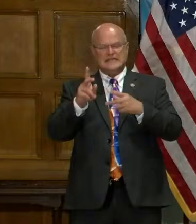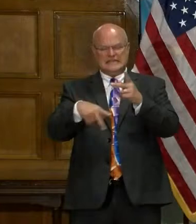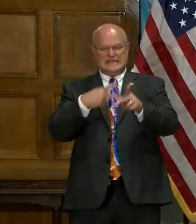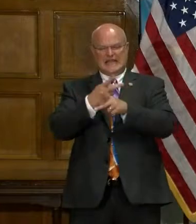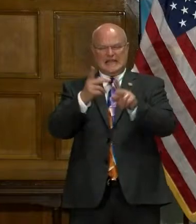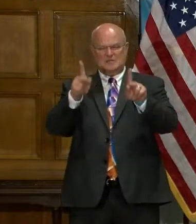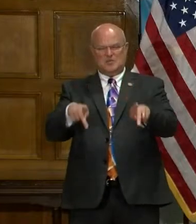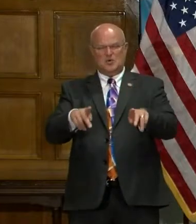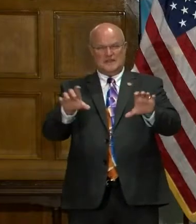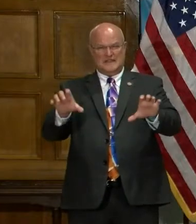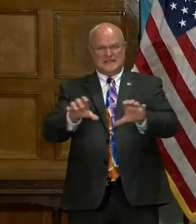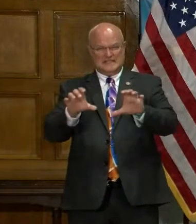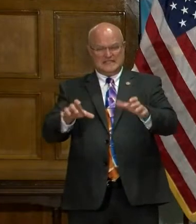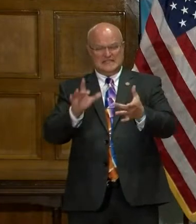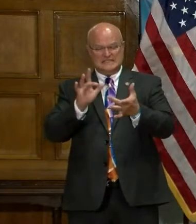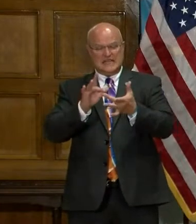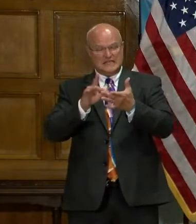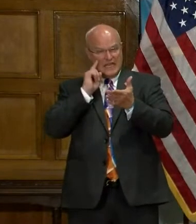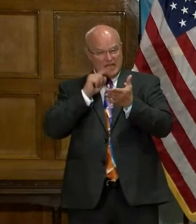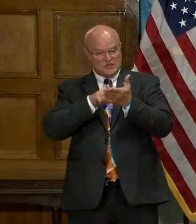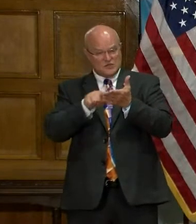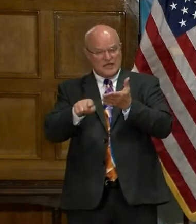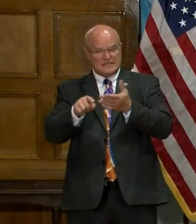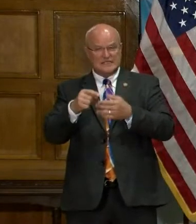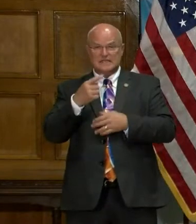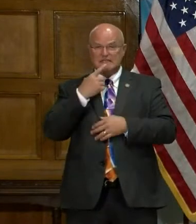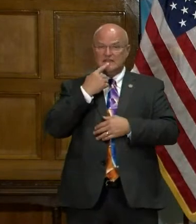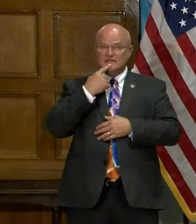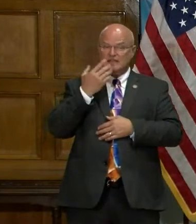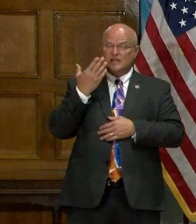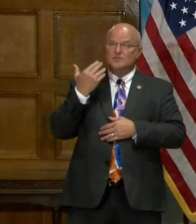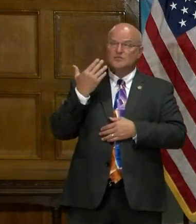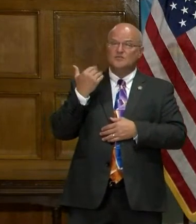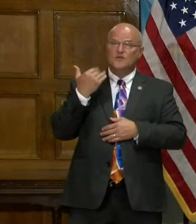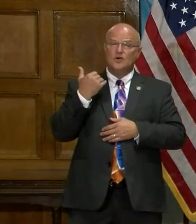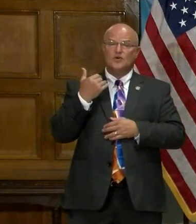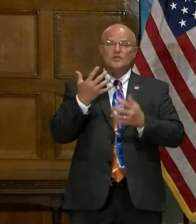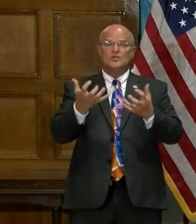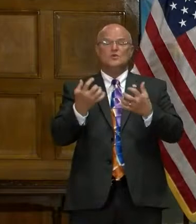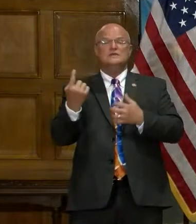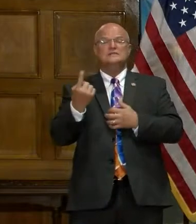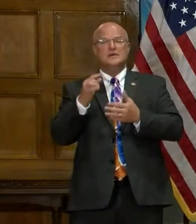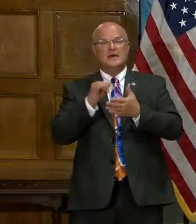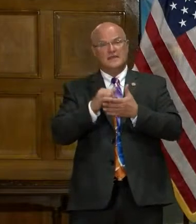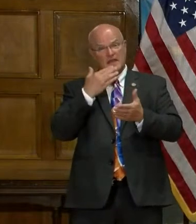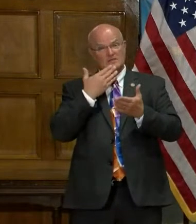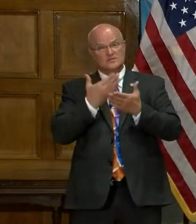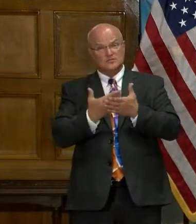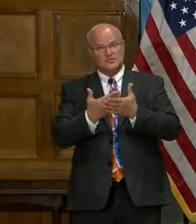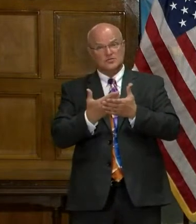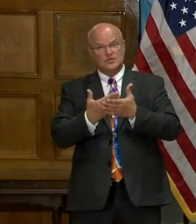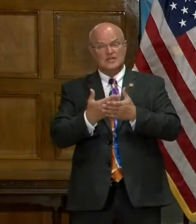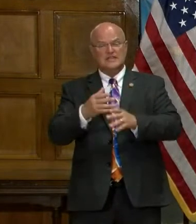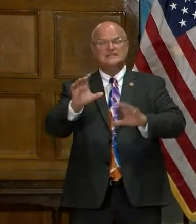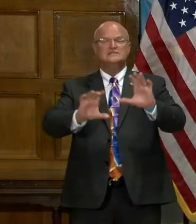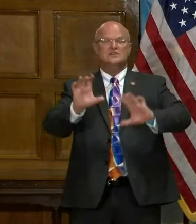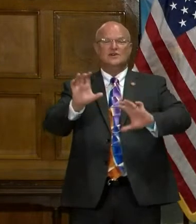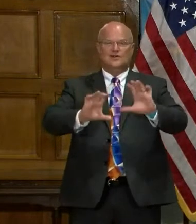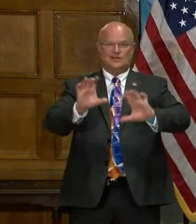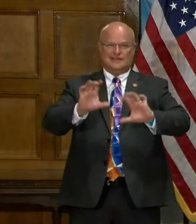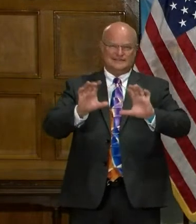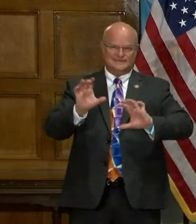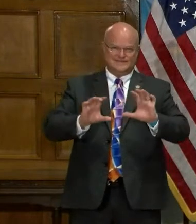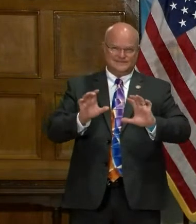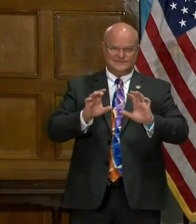person that does contact tracing, as I've said before, you want somebody that's good in talking to